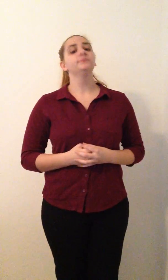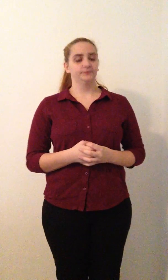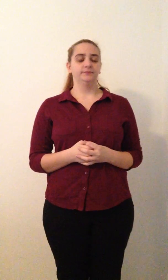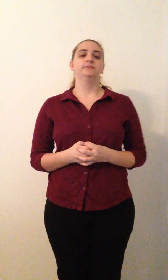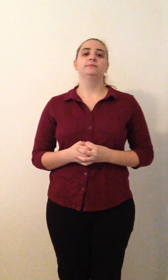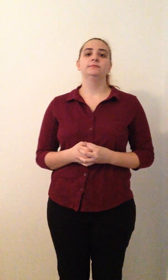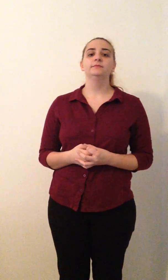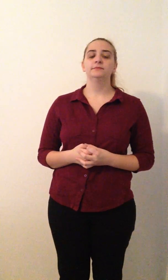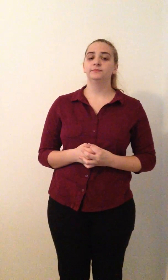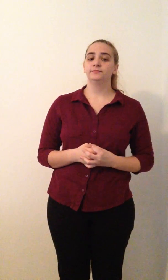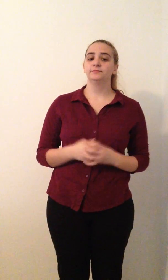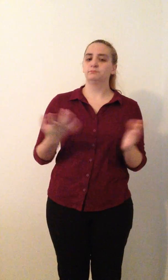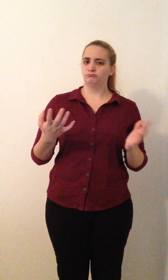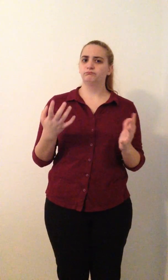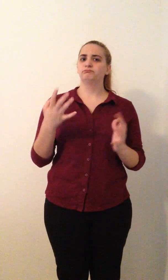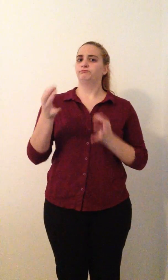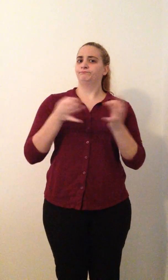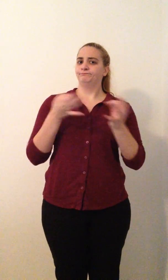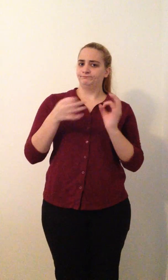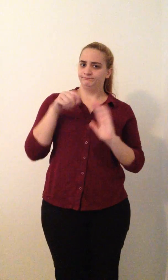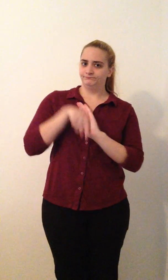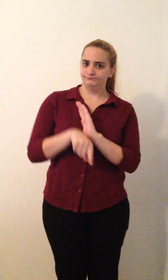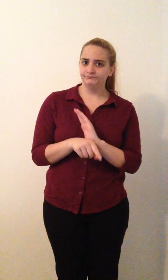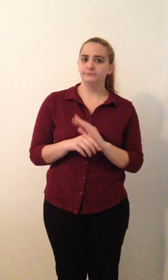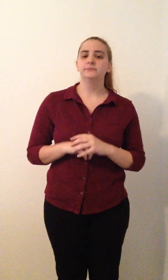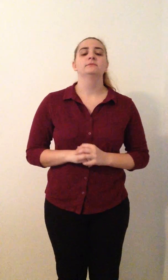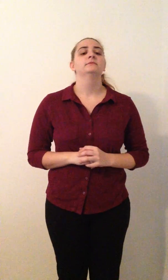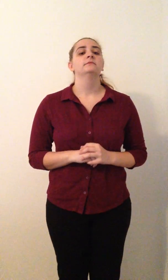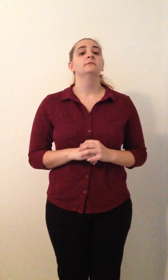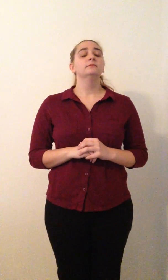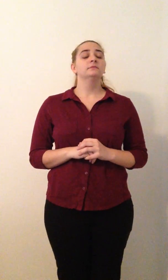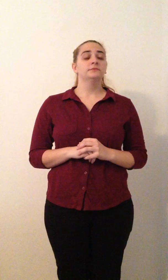let me explain how this works. When we form our